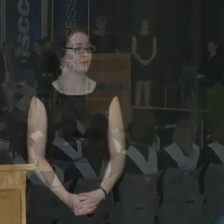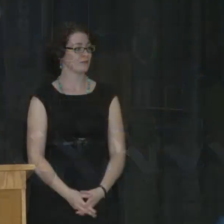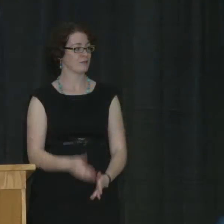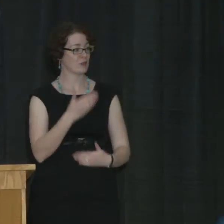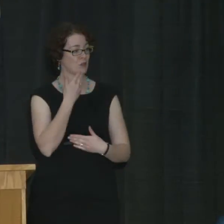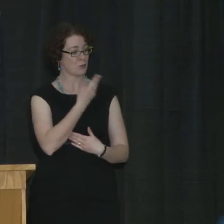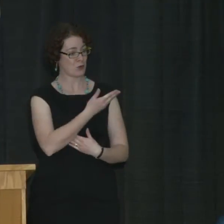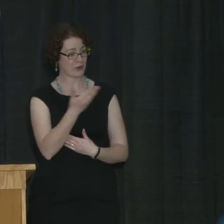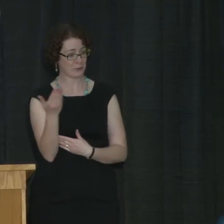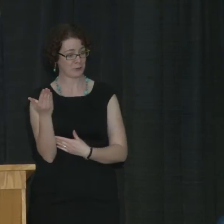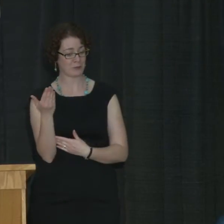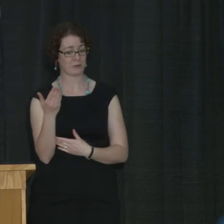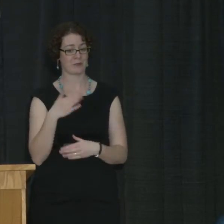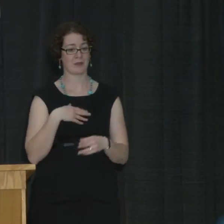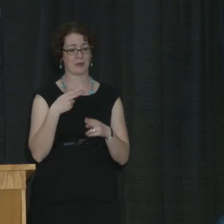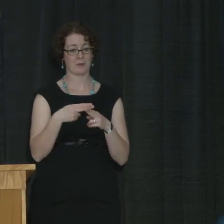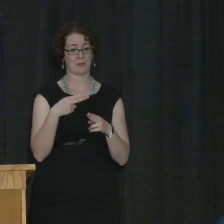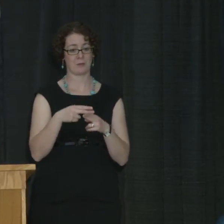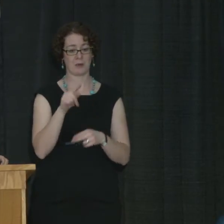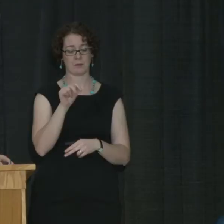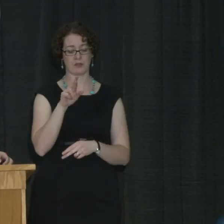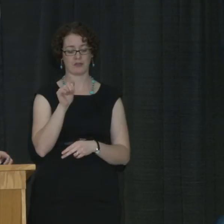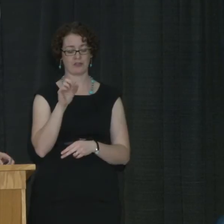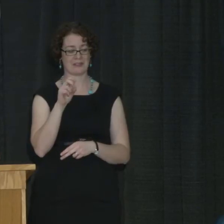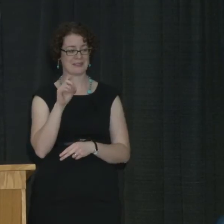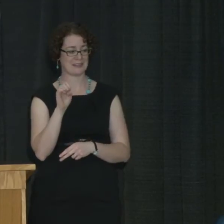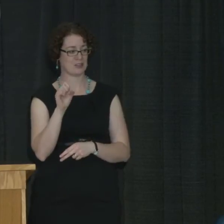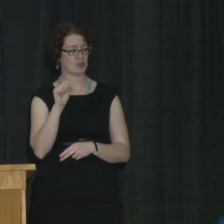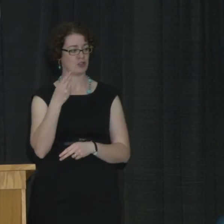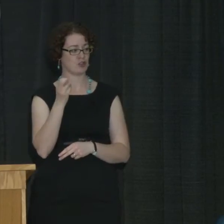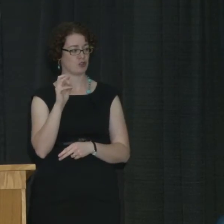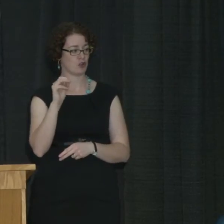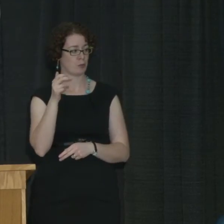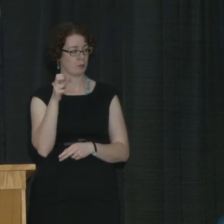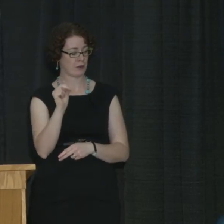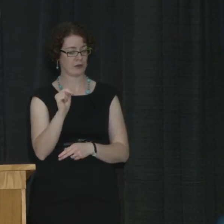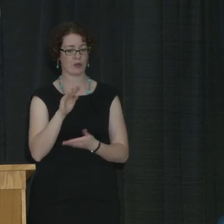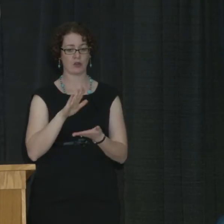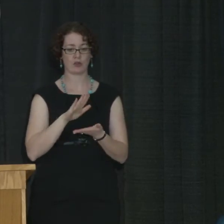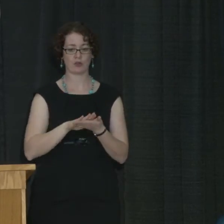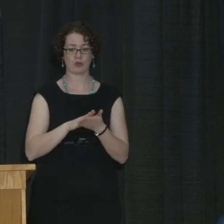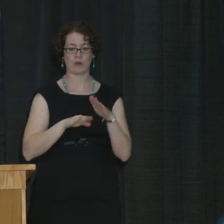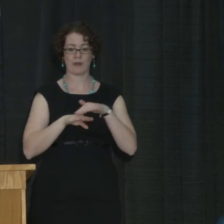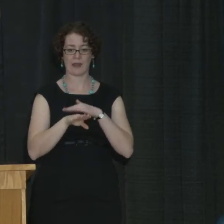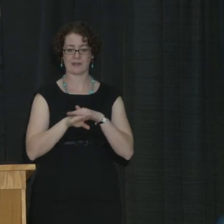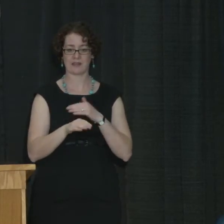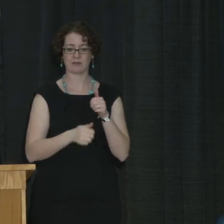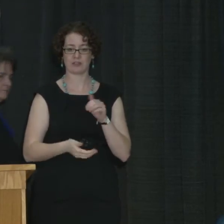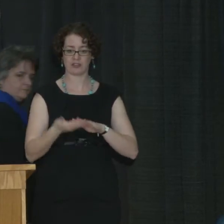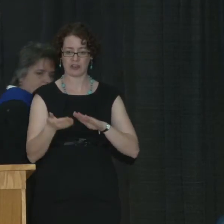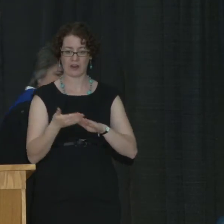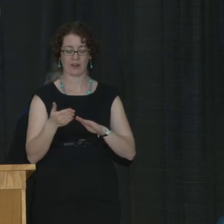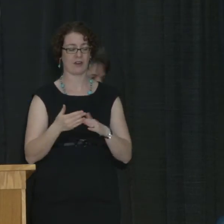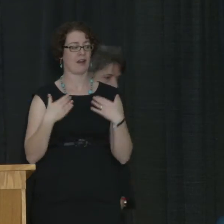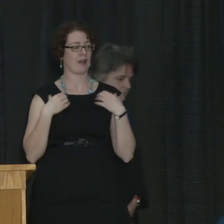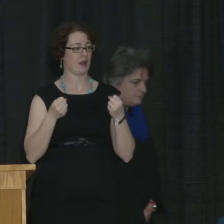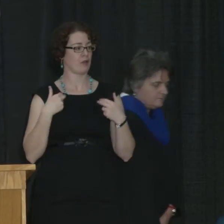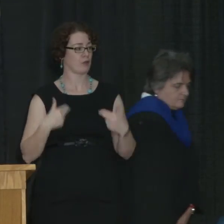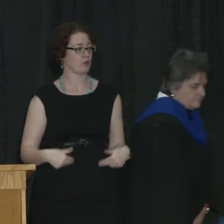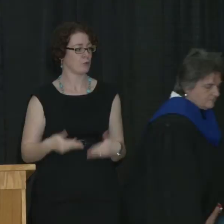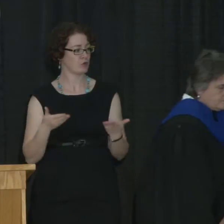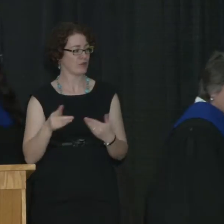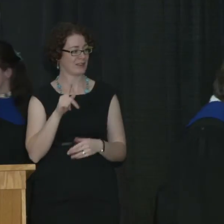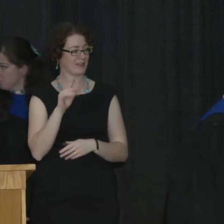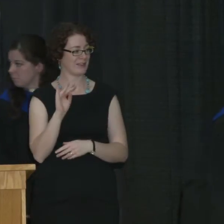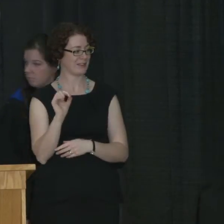Good morning. My name is Jadine Sherman, and I'm the Academic Chair for the School of Access and for the School of Health and Human Services at